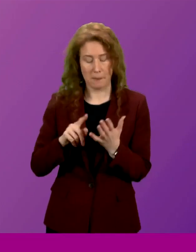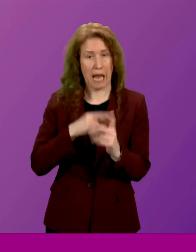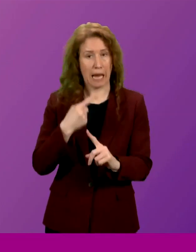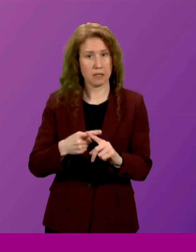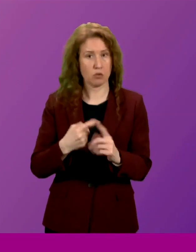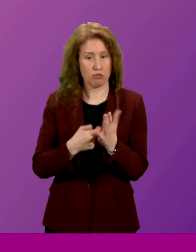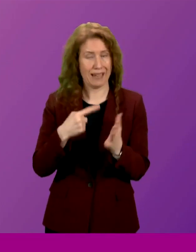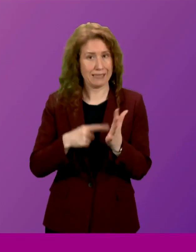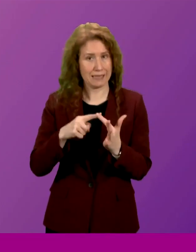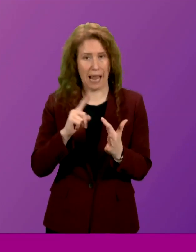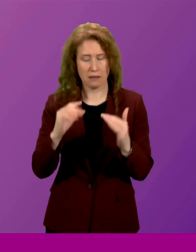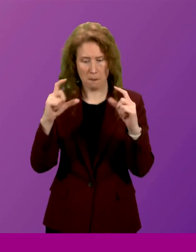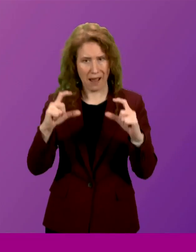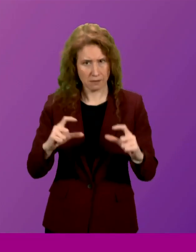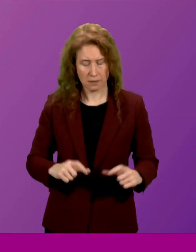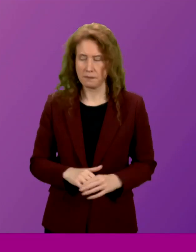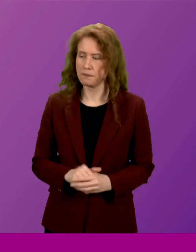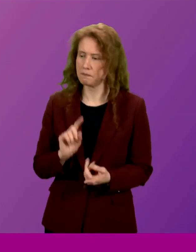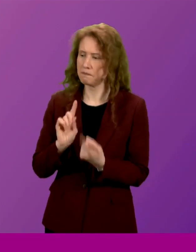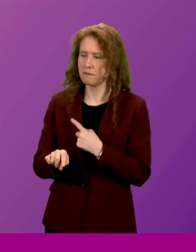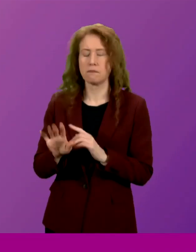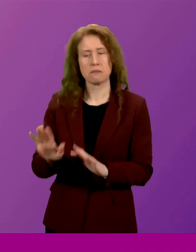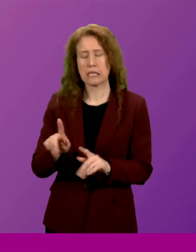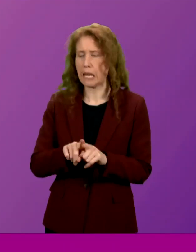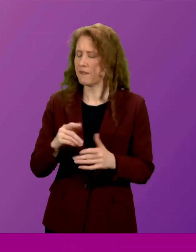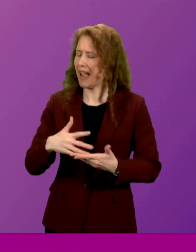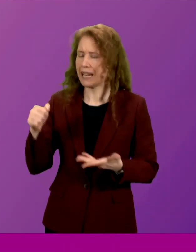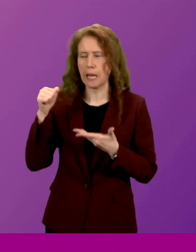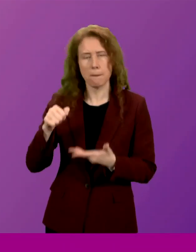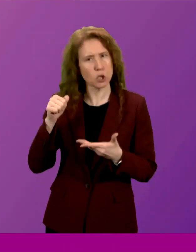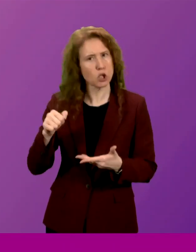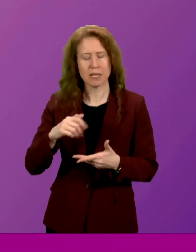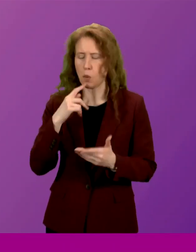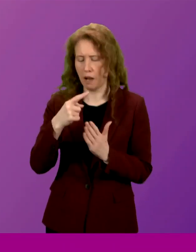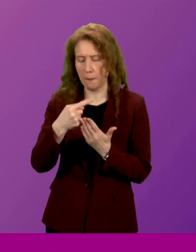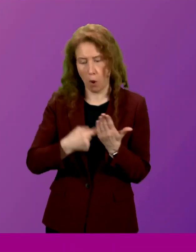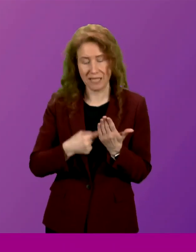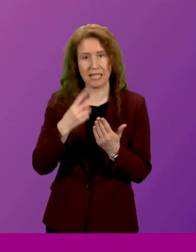Minister. President Officer, we will, as in the normal course for any budget, outline our income tax policy for